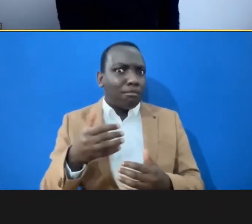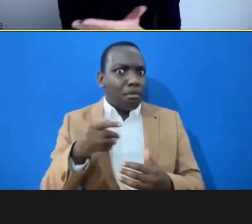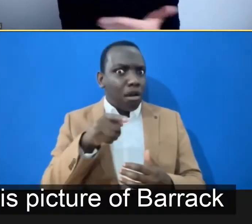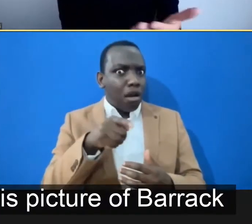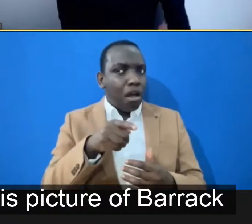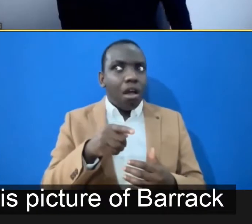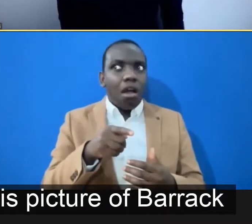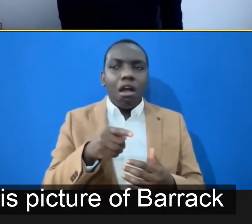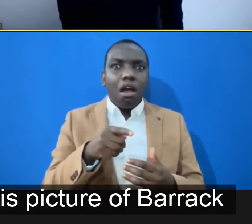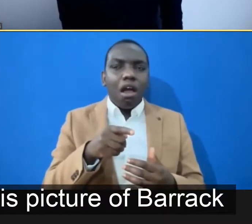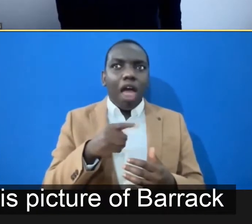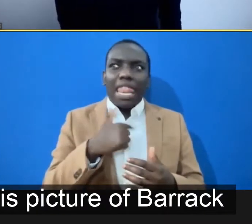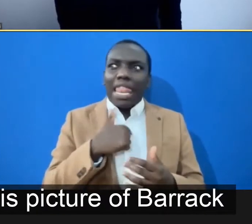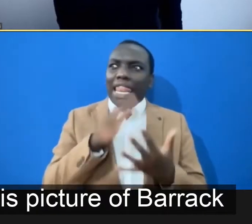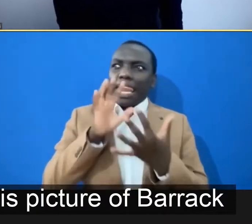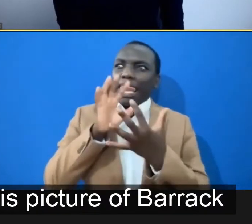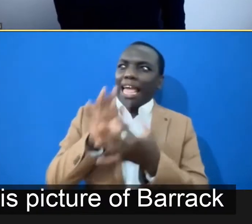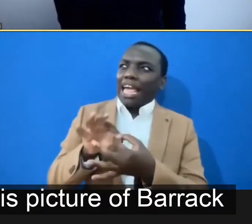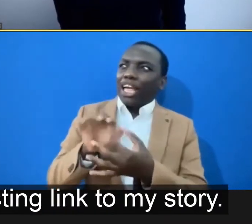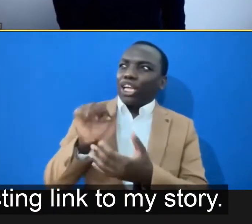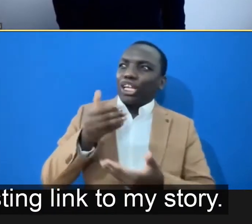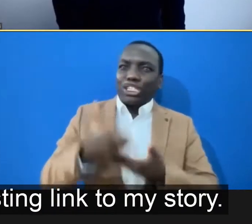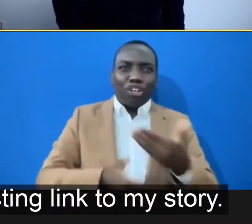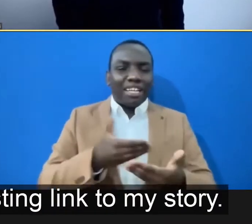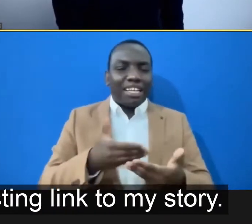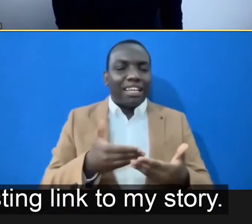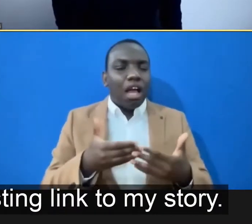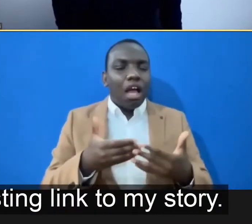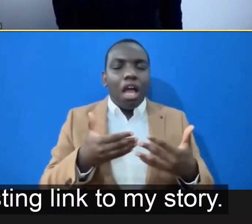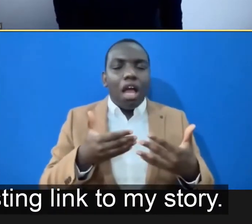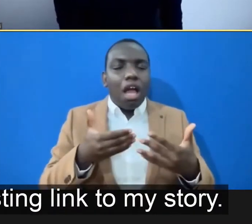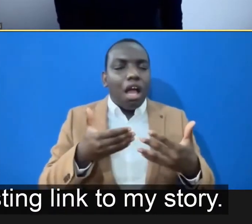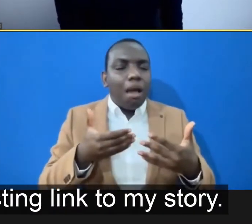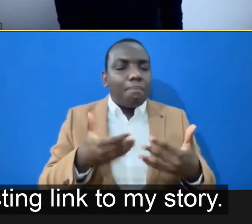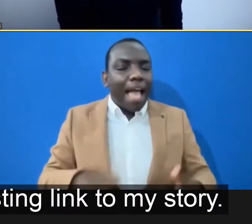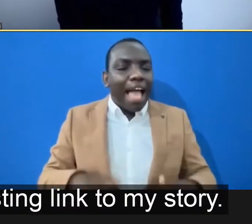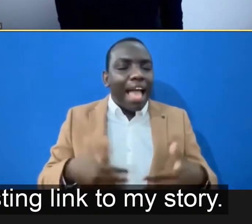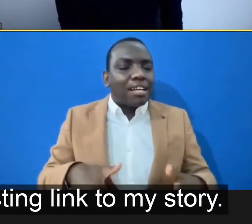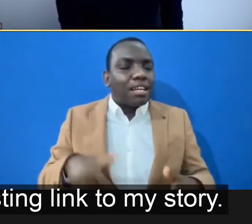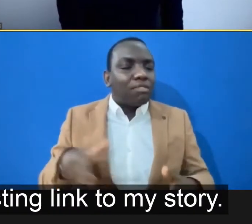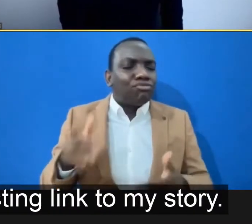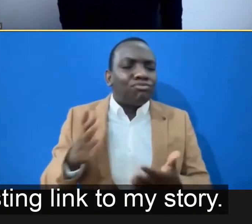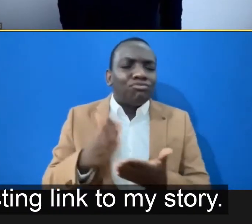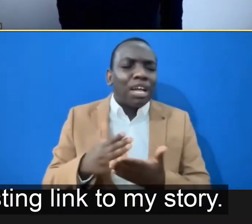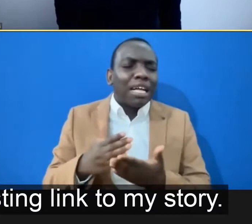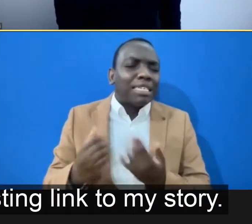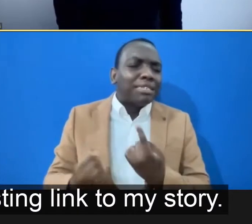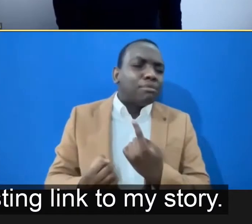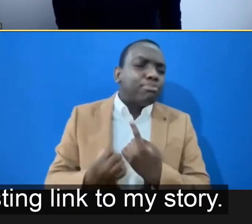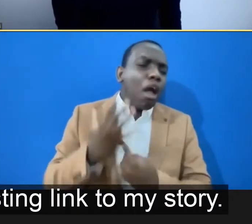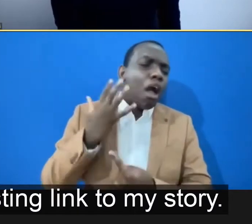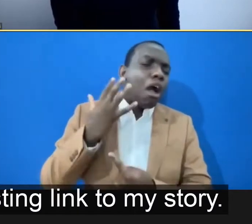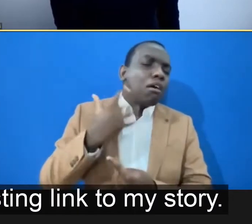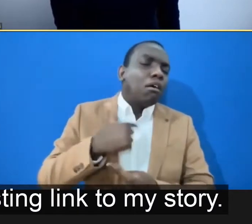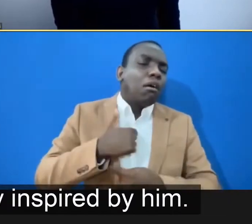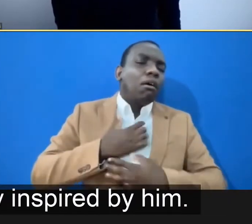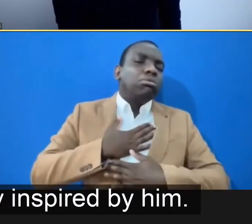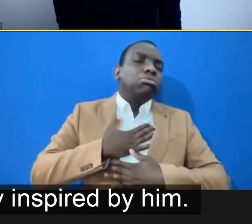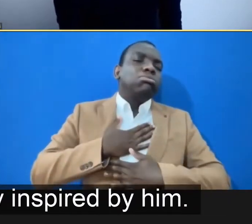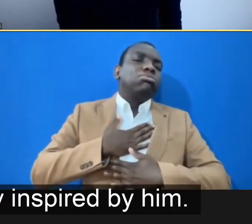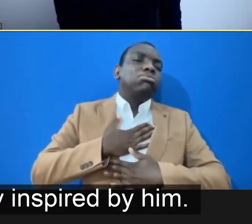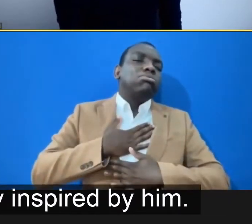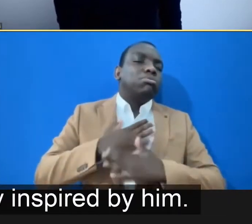I'm sure that we all recognise this picture of Barack Obama, and he has an intrinsic link to my story.